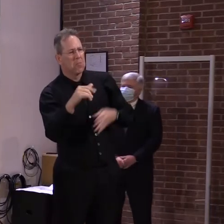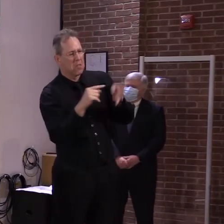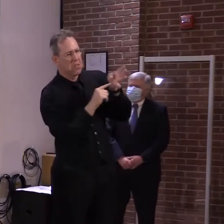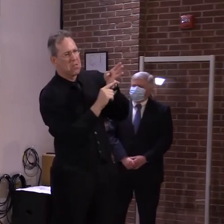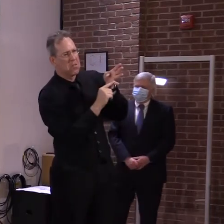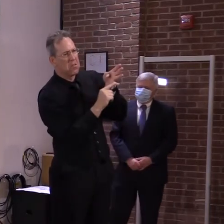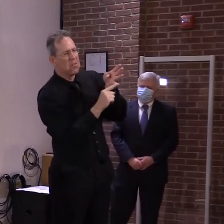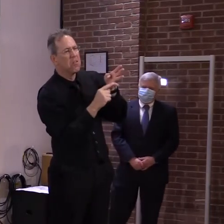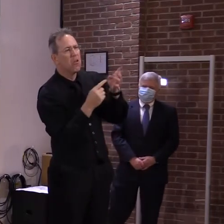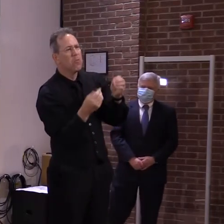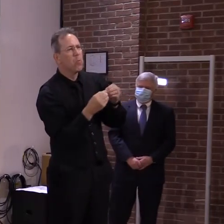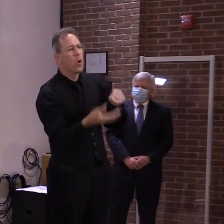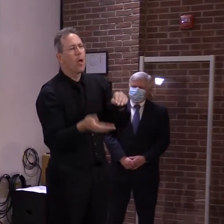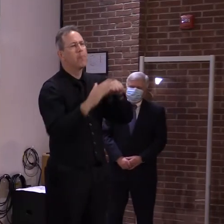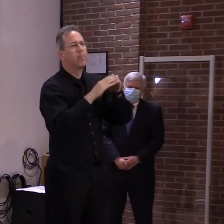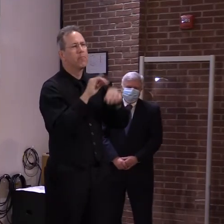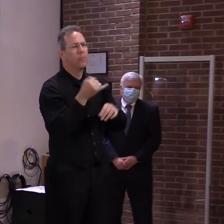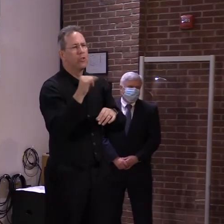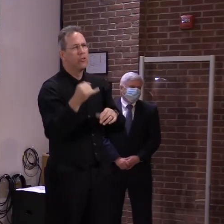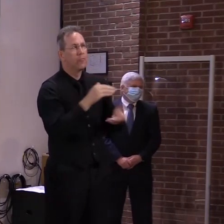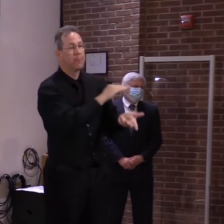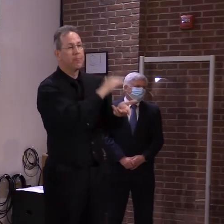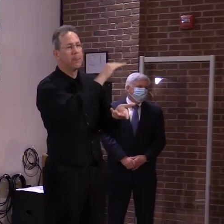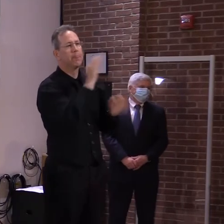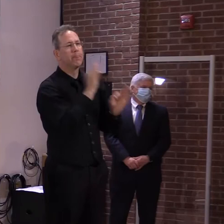Okay, thank you.